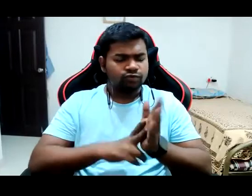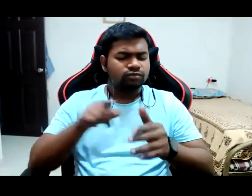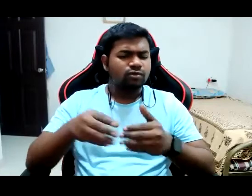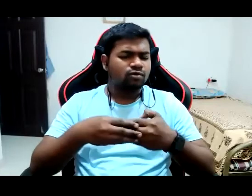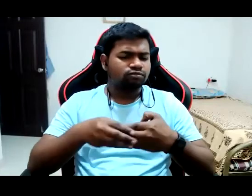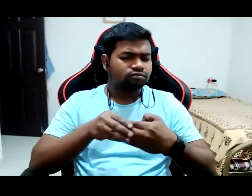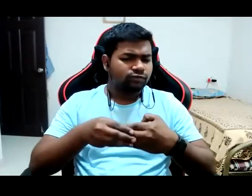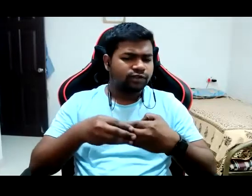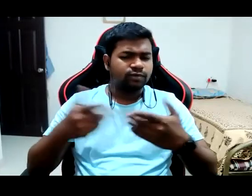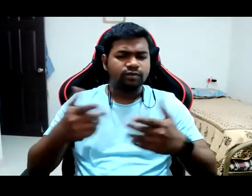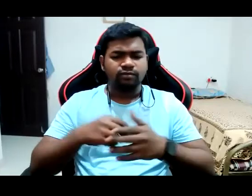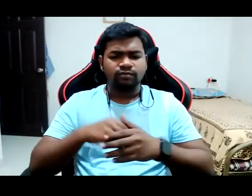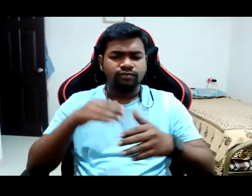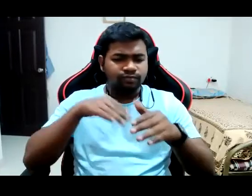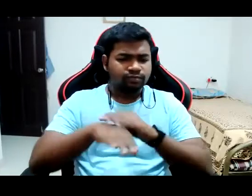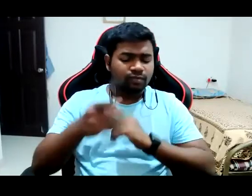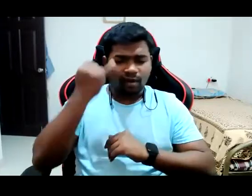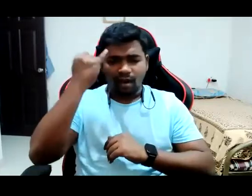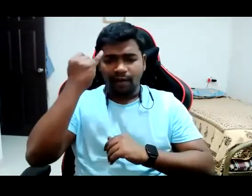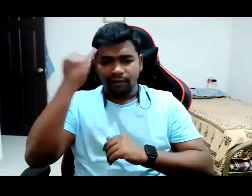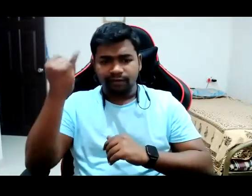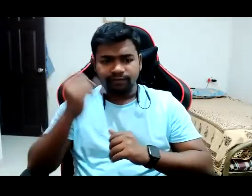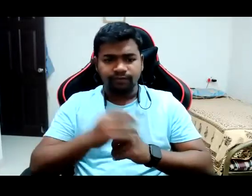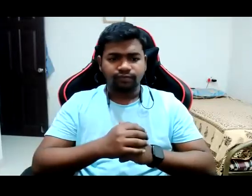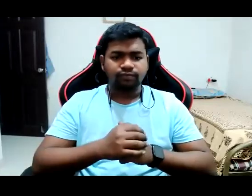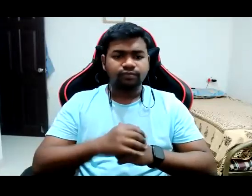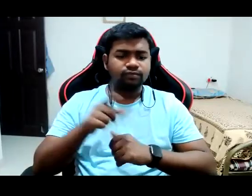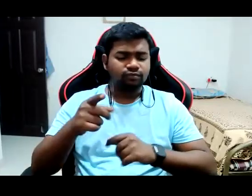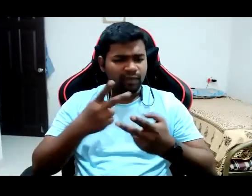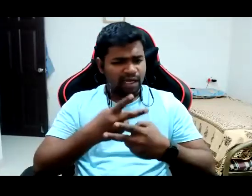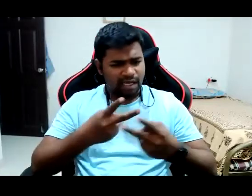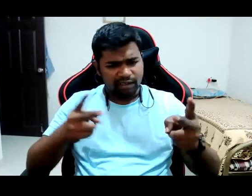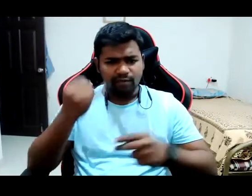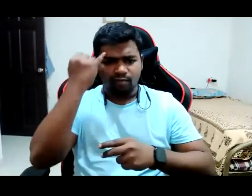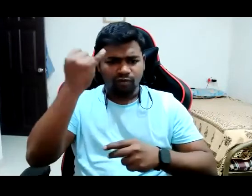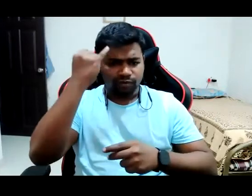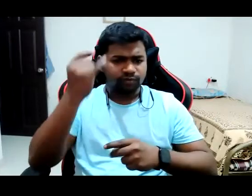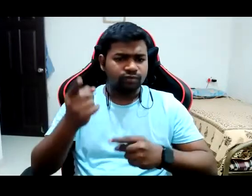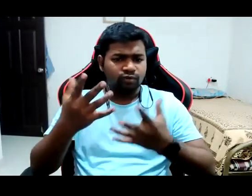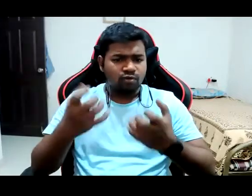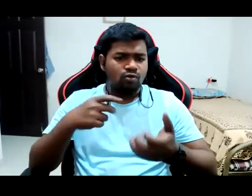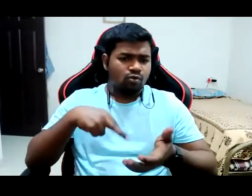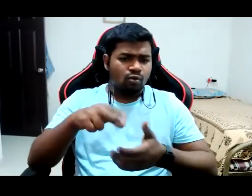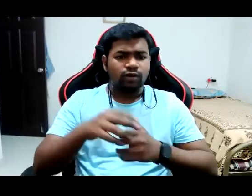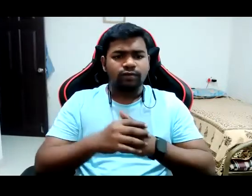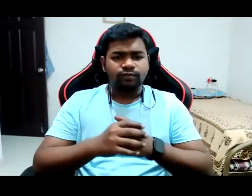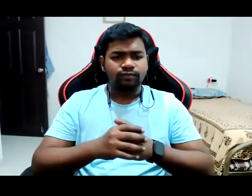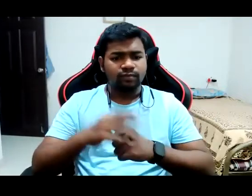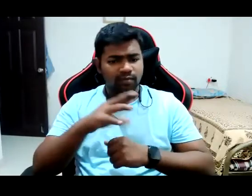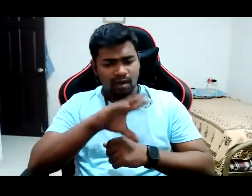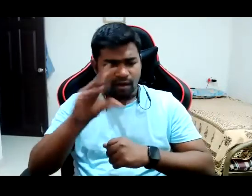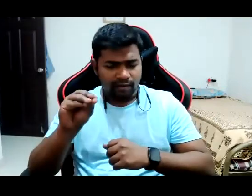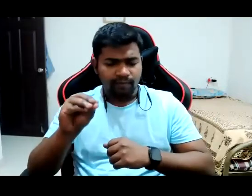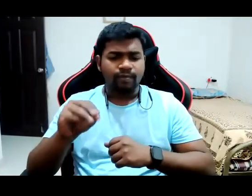generic in terms of the kinds of ideas and sort of projects that you could hack on. And The third